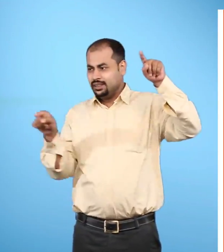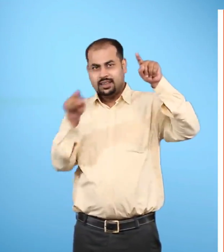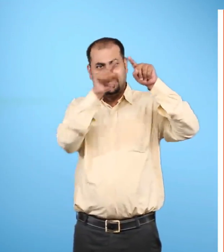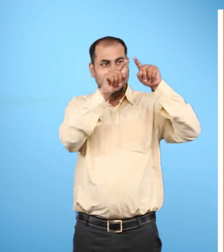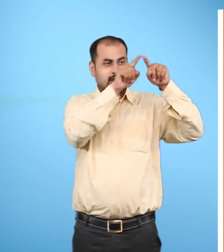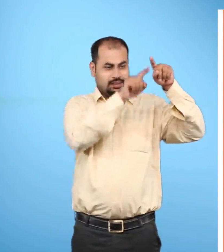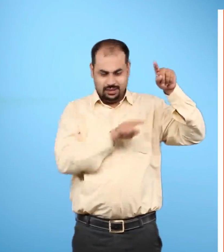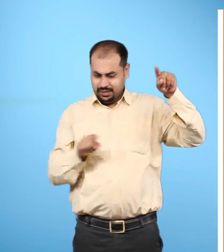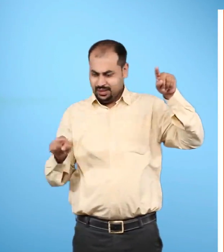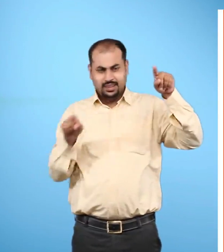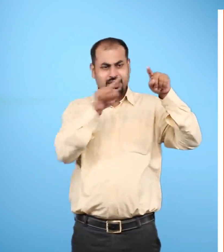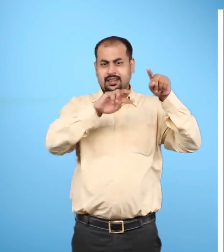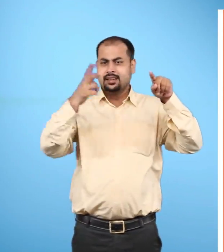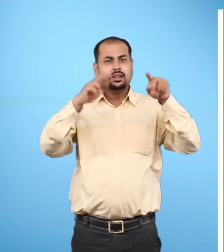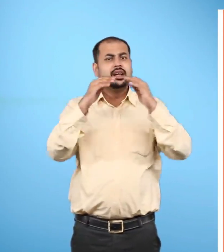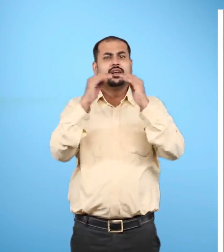equal triangles.